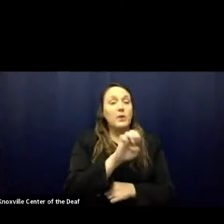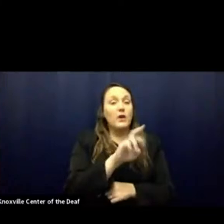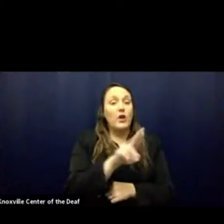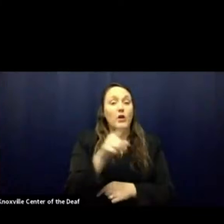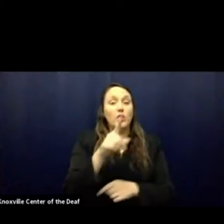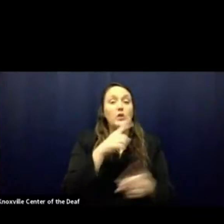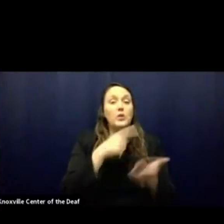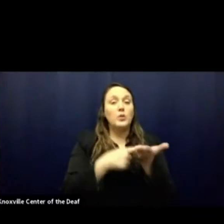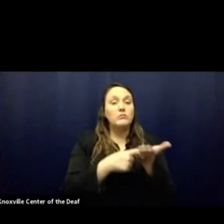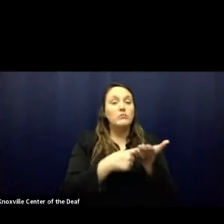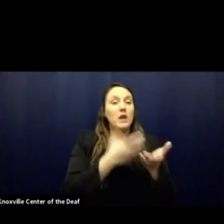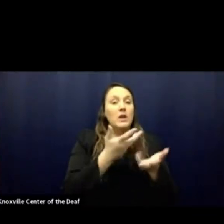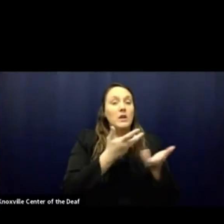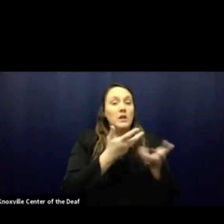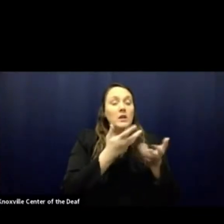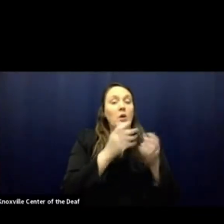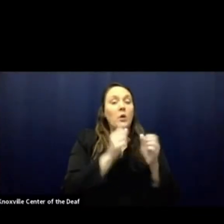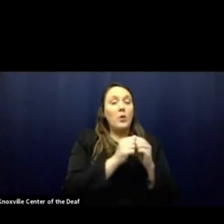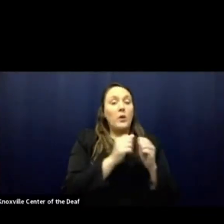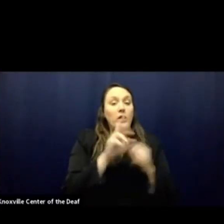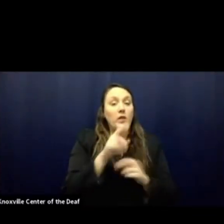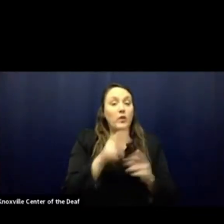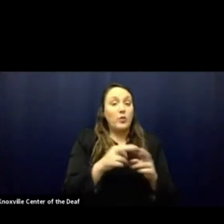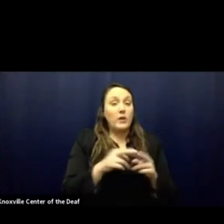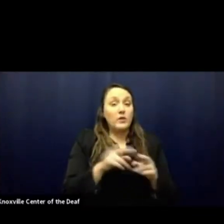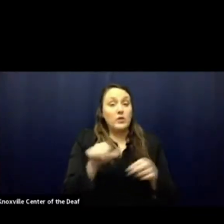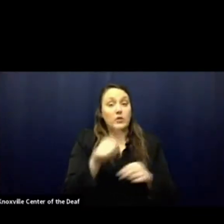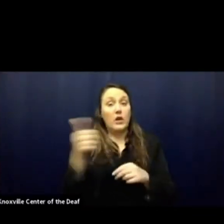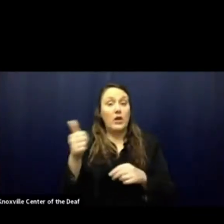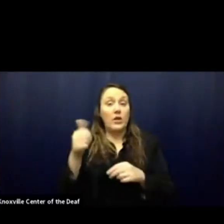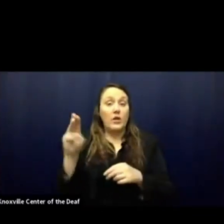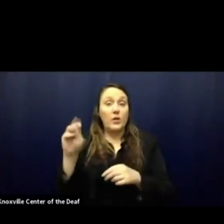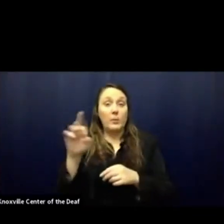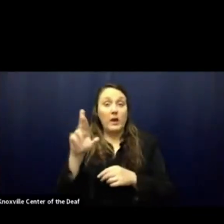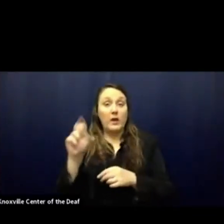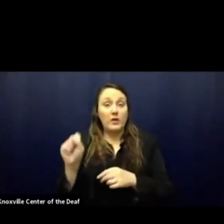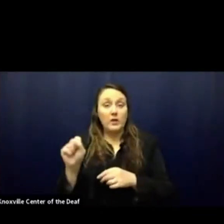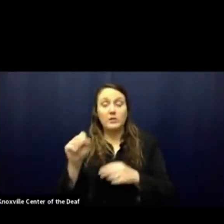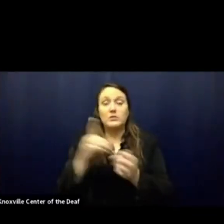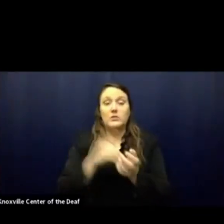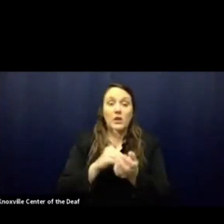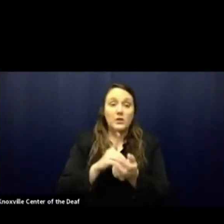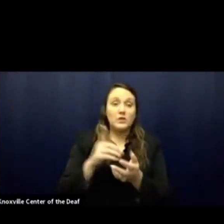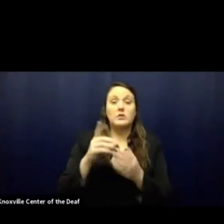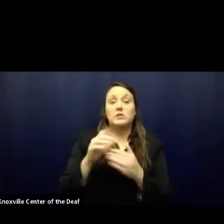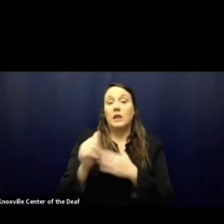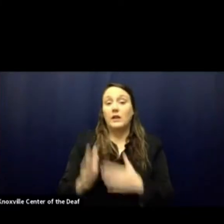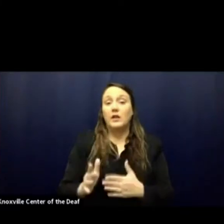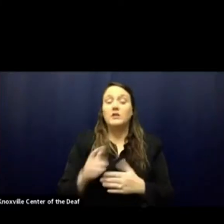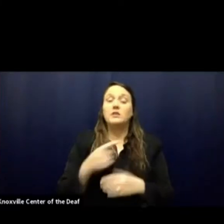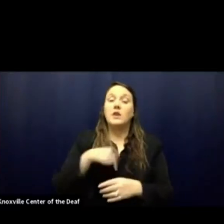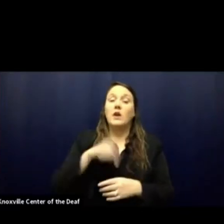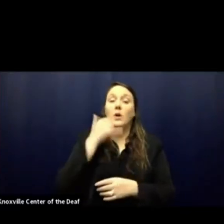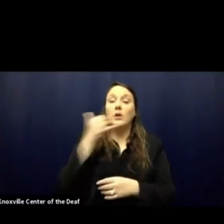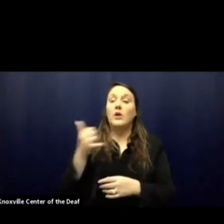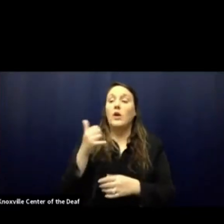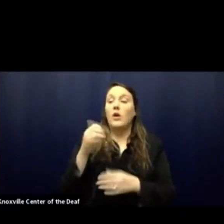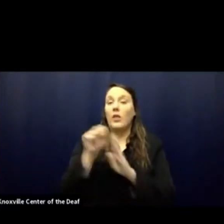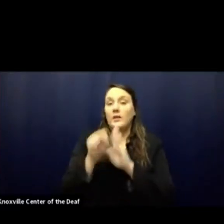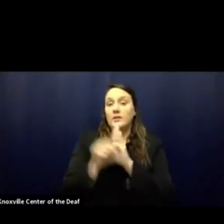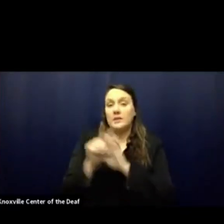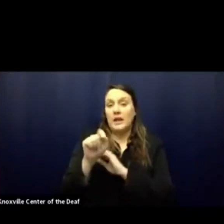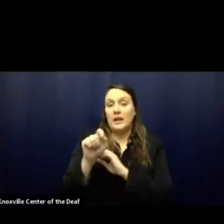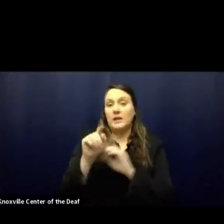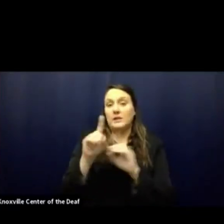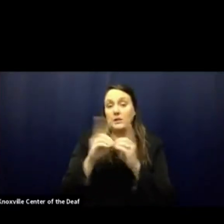regional counterparts, and what do those discussions look like? Well, we actually have 2 phone calls with the State Department of Health every